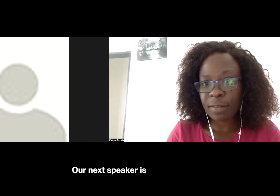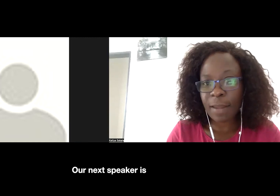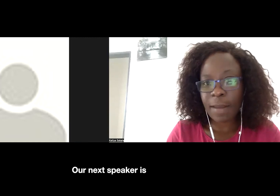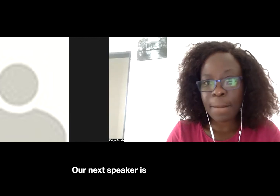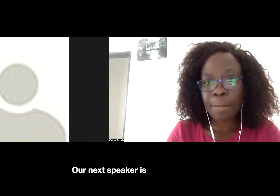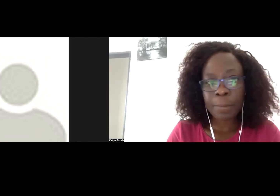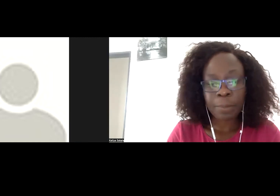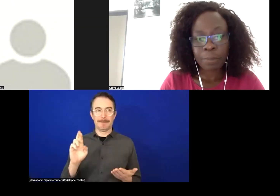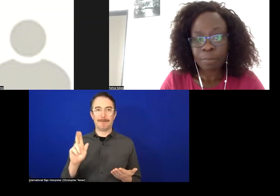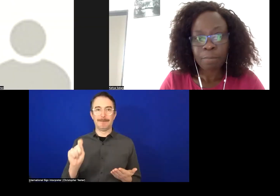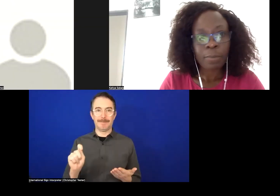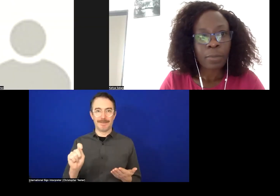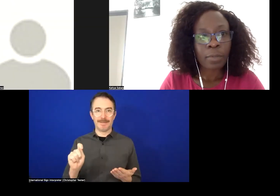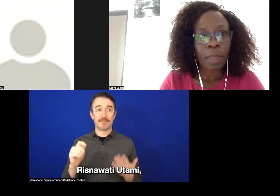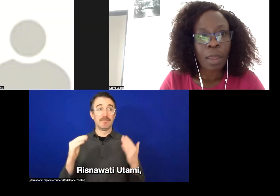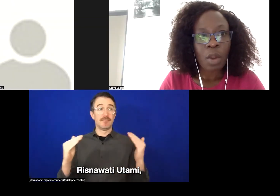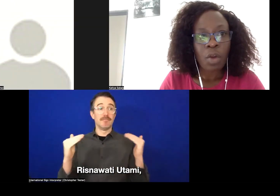is